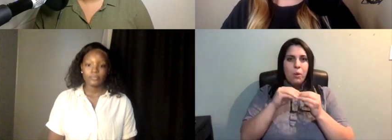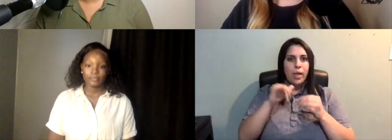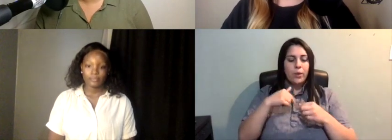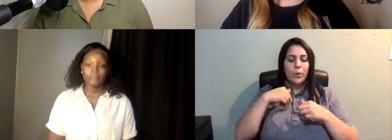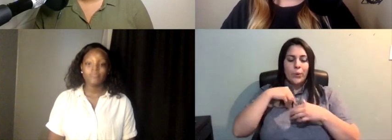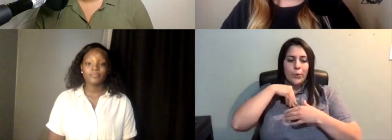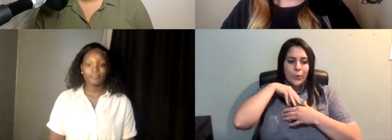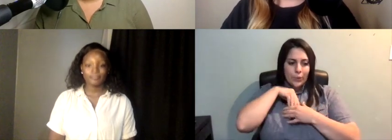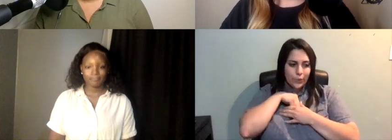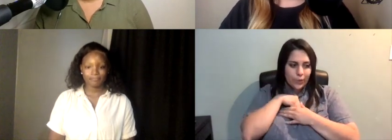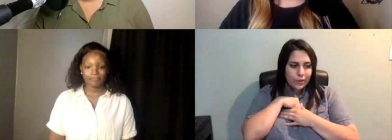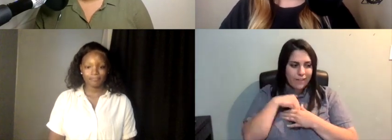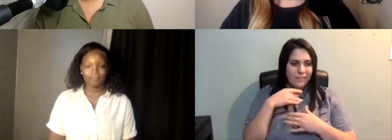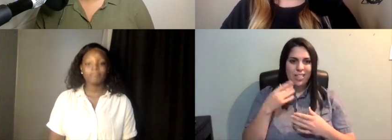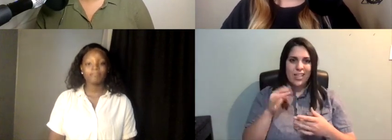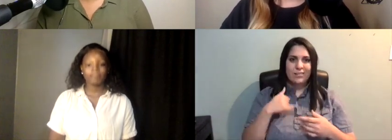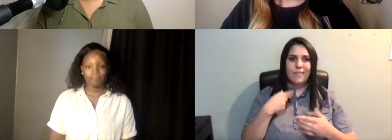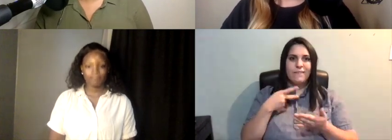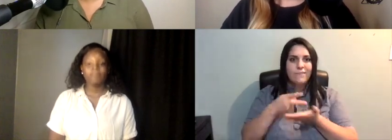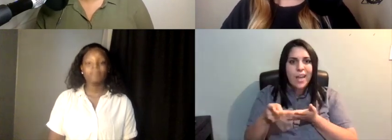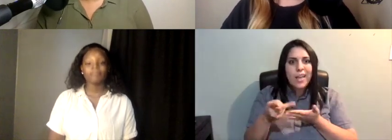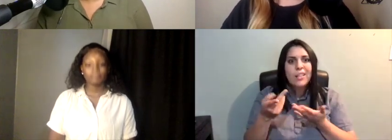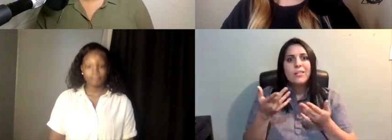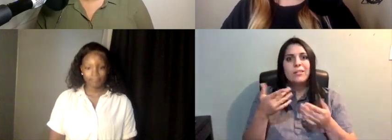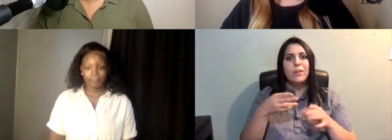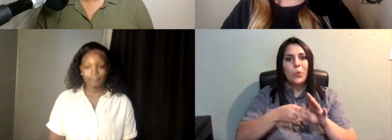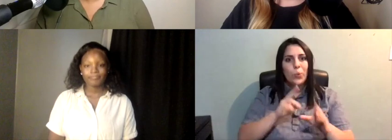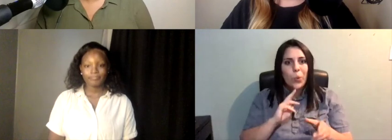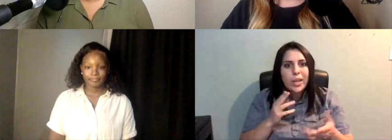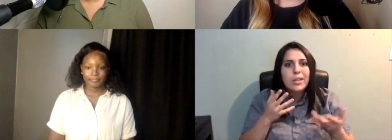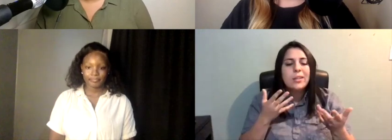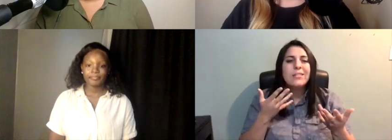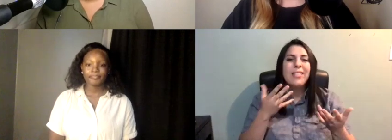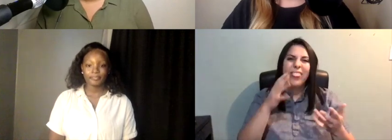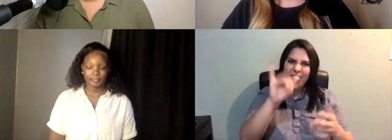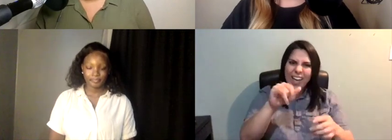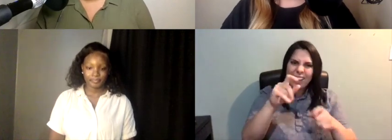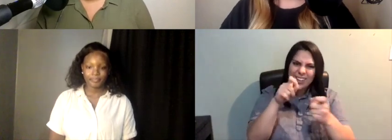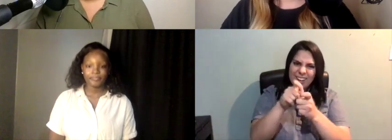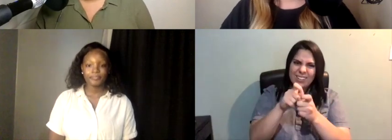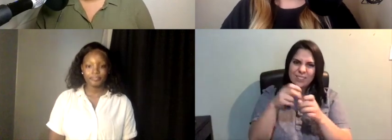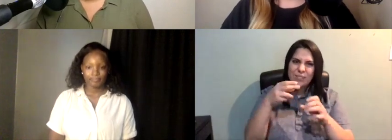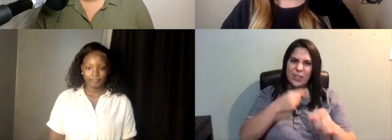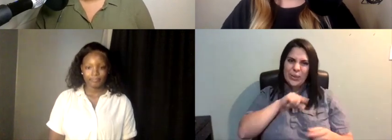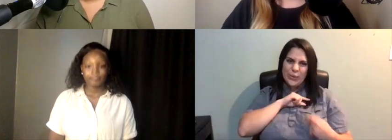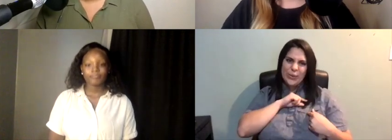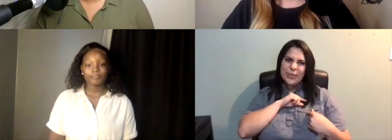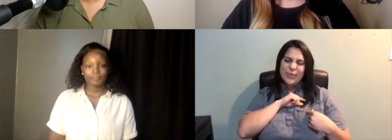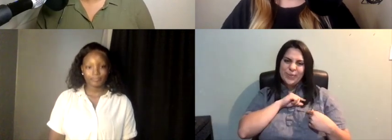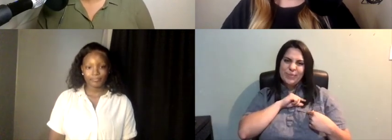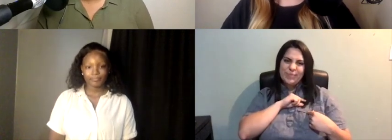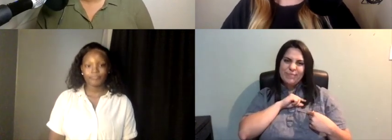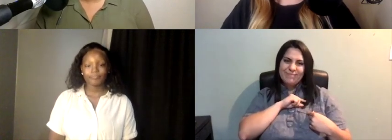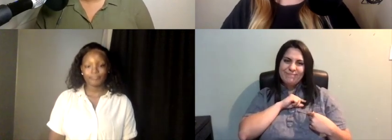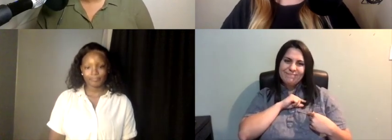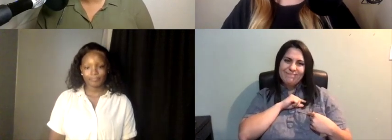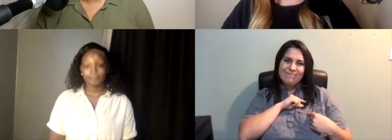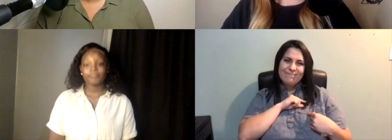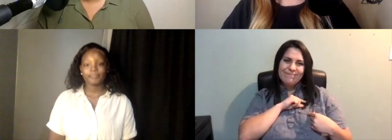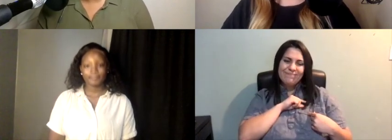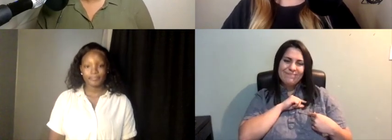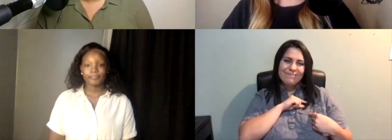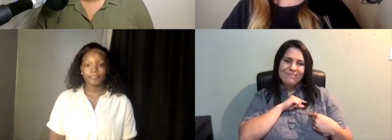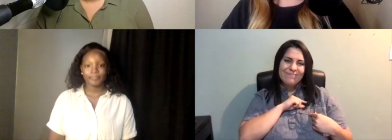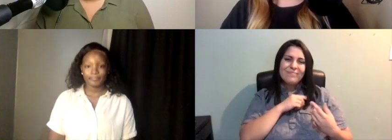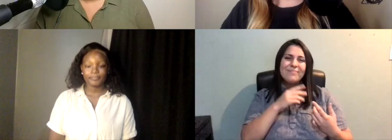a failure or like a quitter. Okay. You know what I mean? There that mentality, like, oh, she couldn't hack it. She couldn't stick it out, you know?